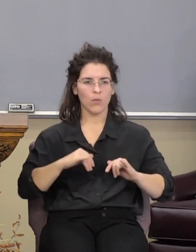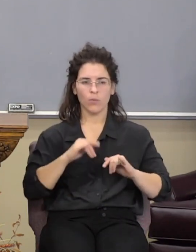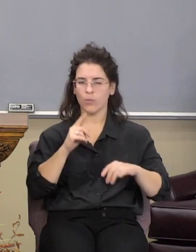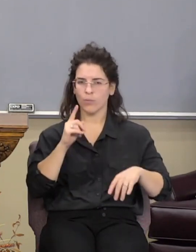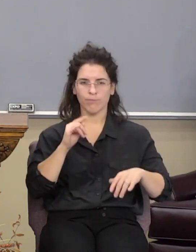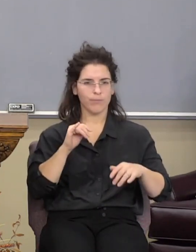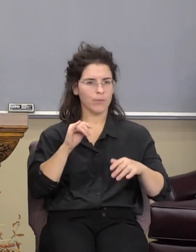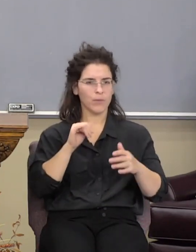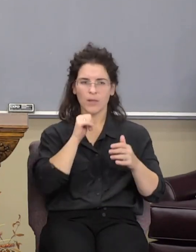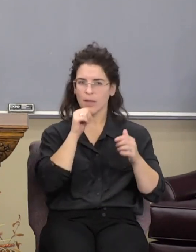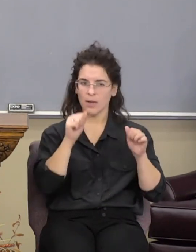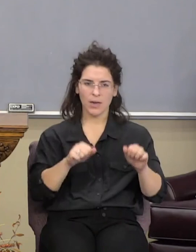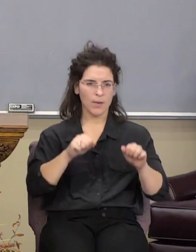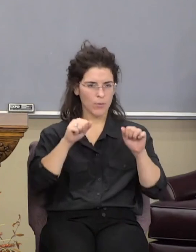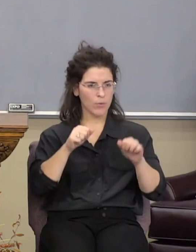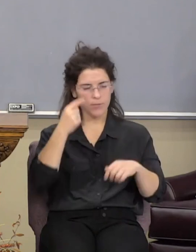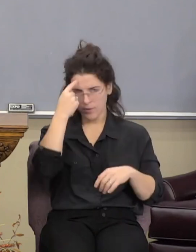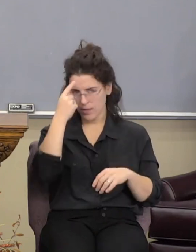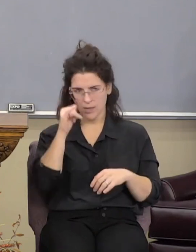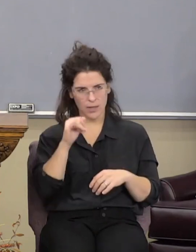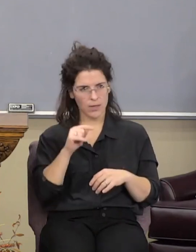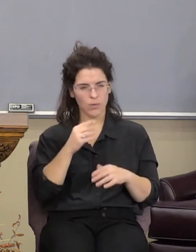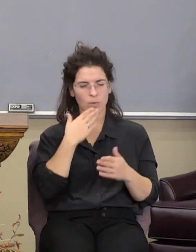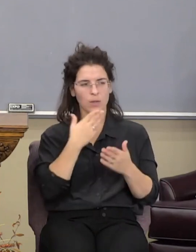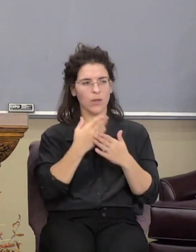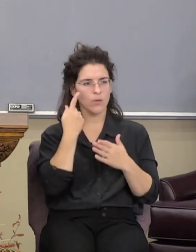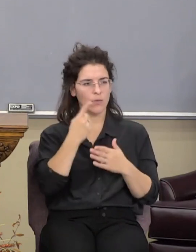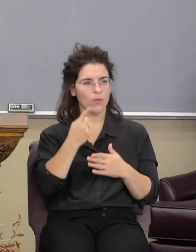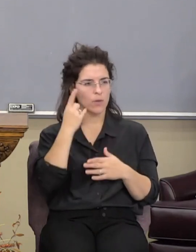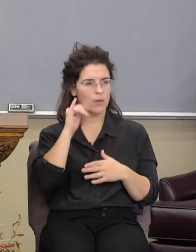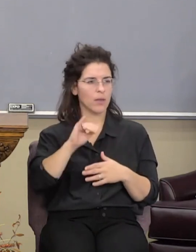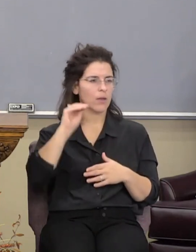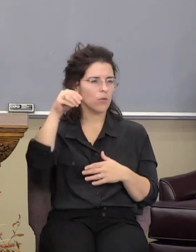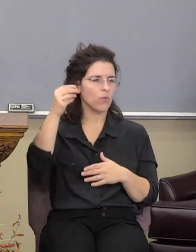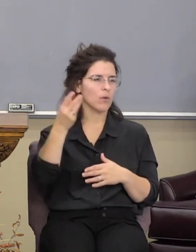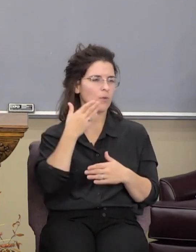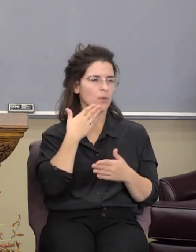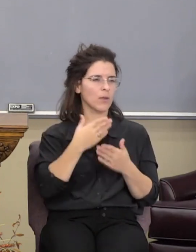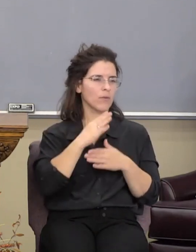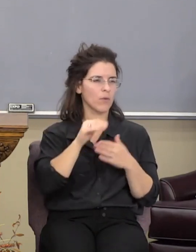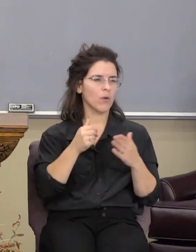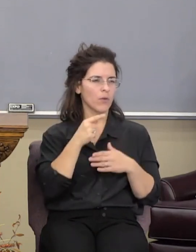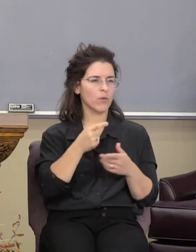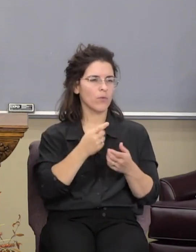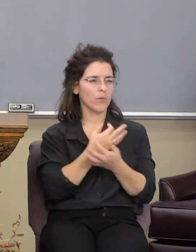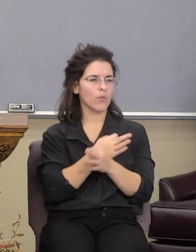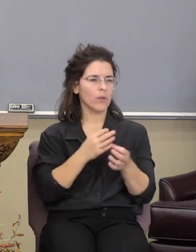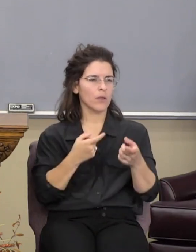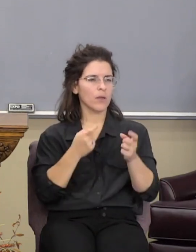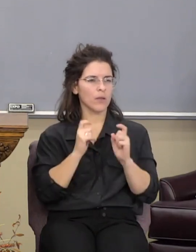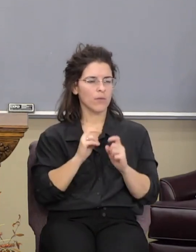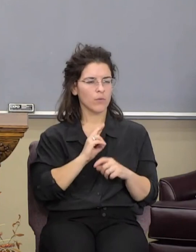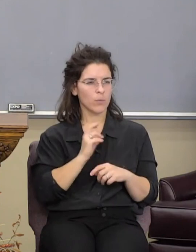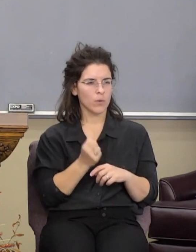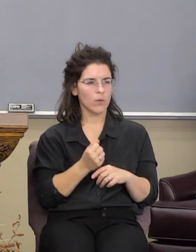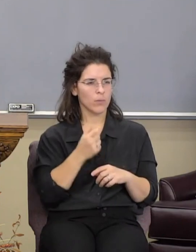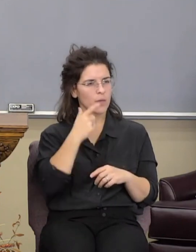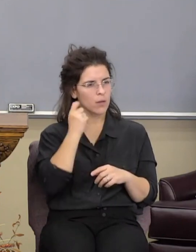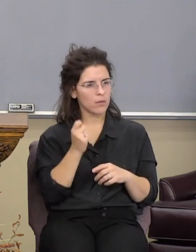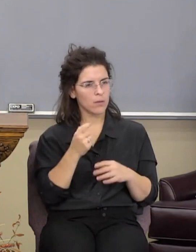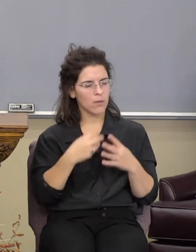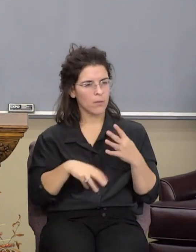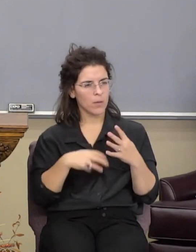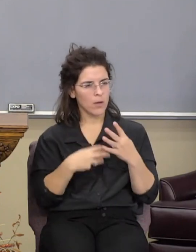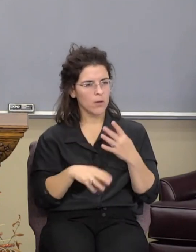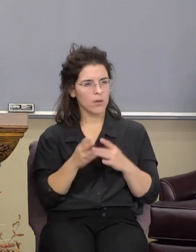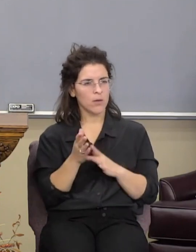incapable of even thinking it. We just thank you for that grace. We thank you for all that you freely give to us because of the shed blood of